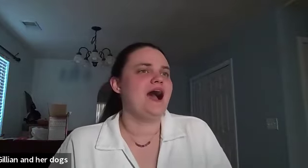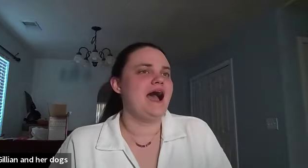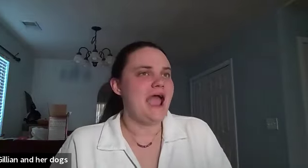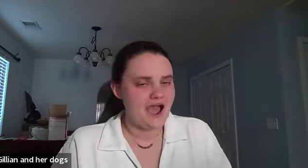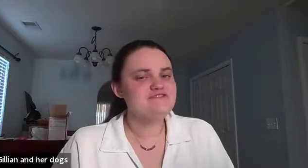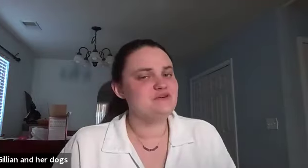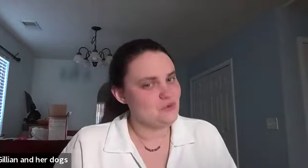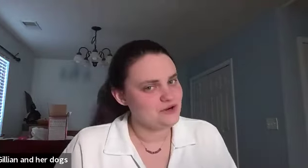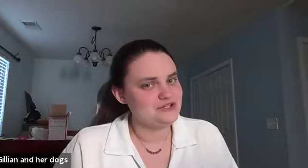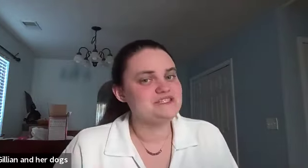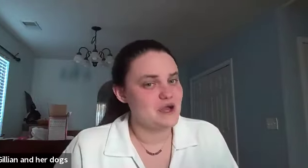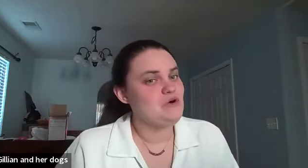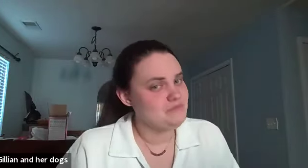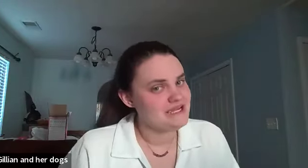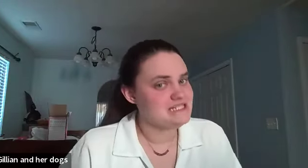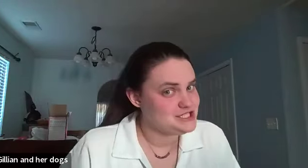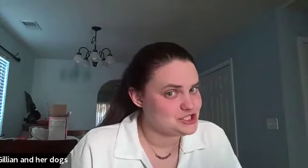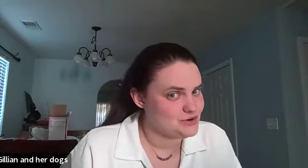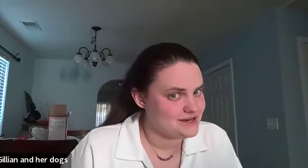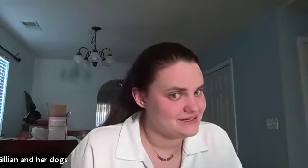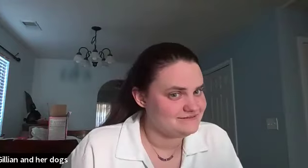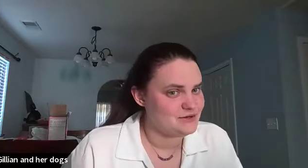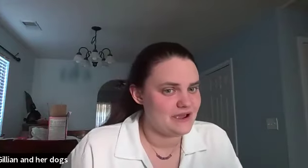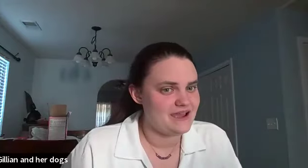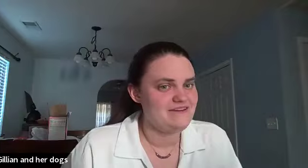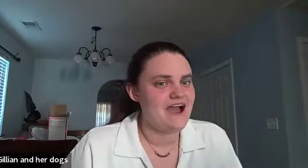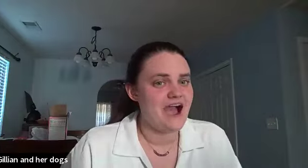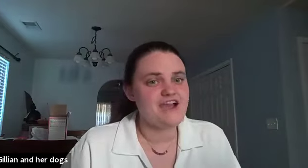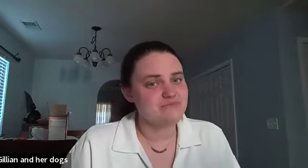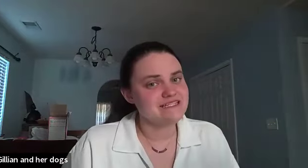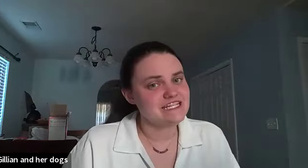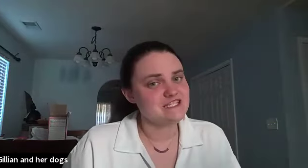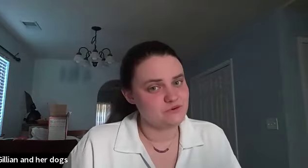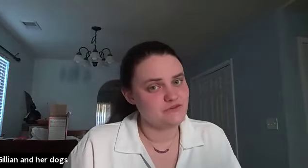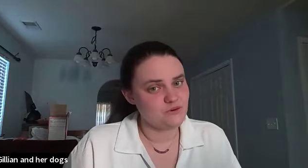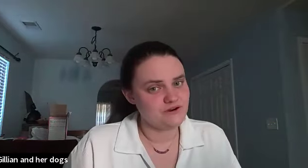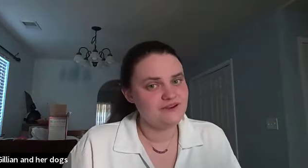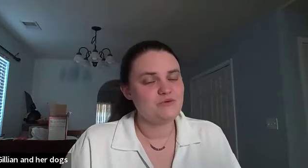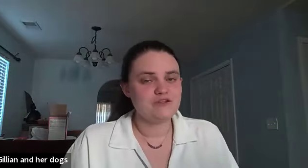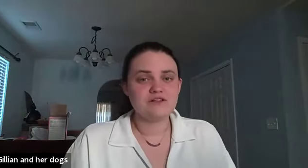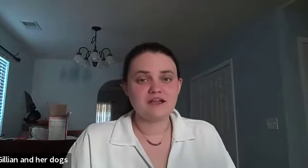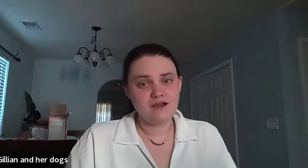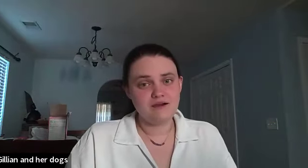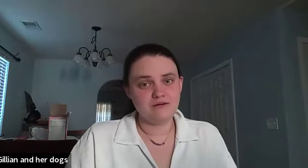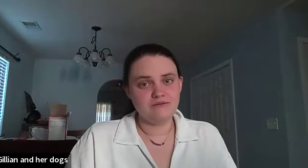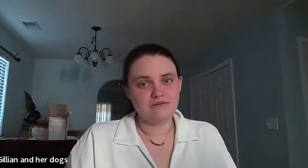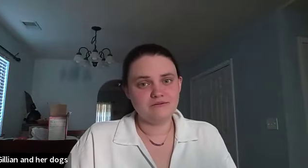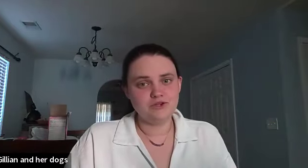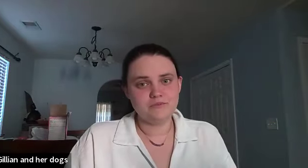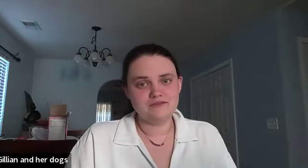I have to warn you, someone may tease you on it, okay? I've been teased before where they're like, "Oh, you make